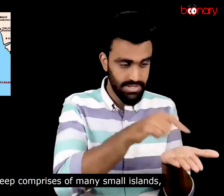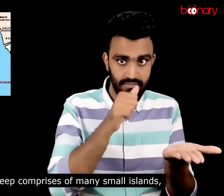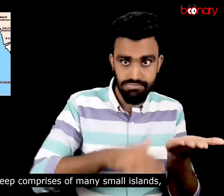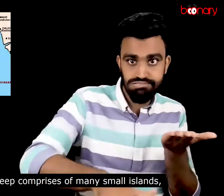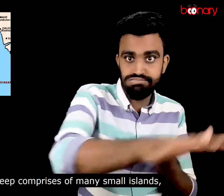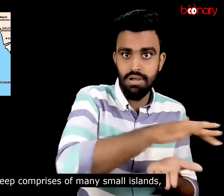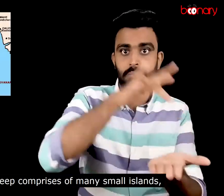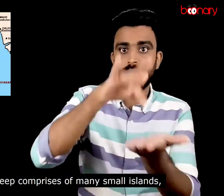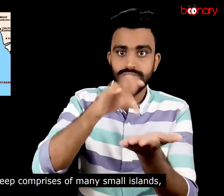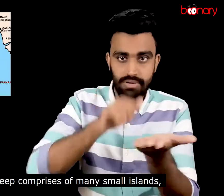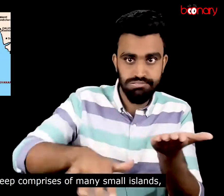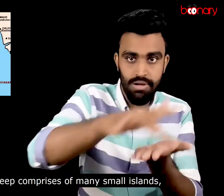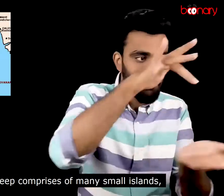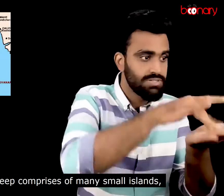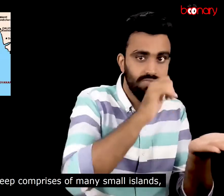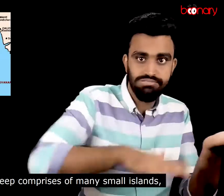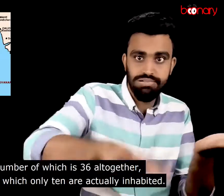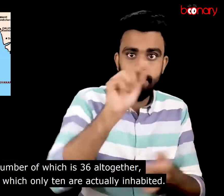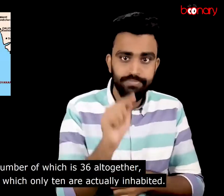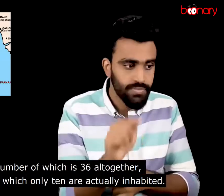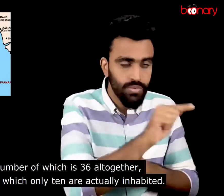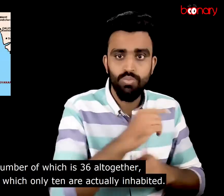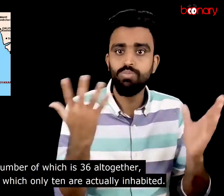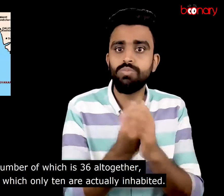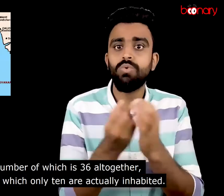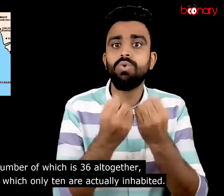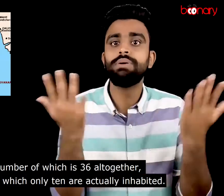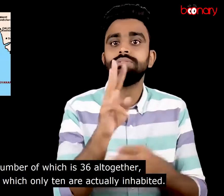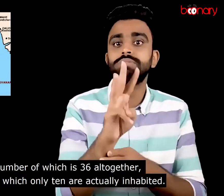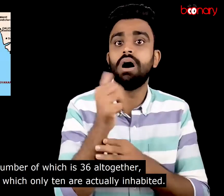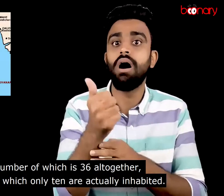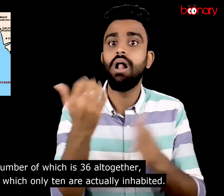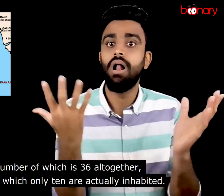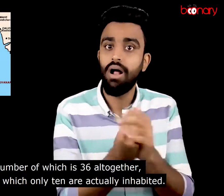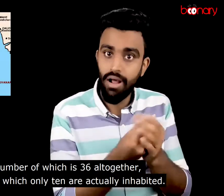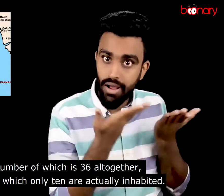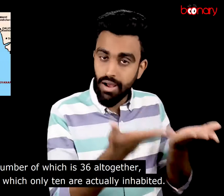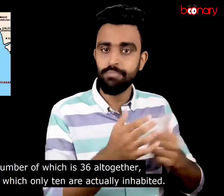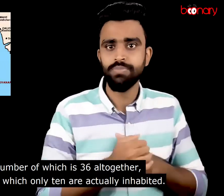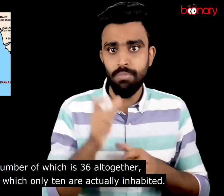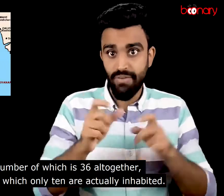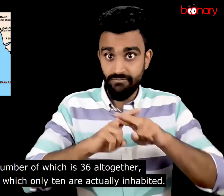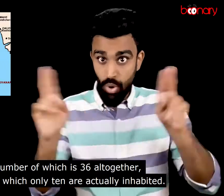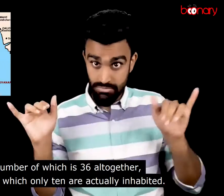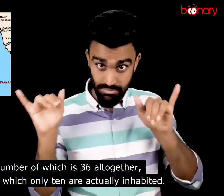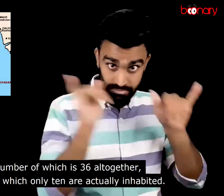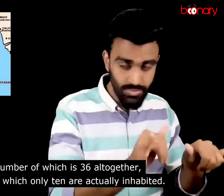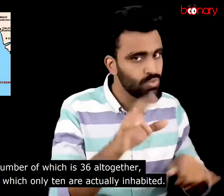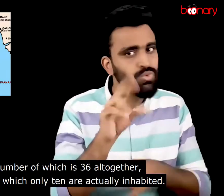Lakshadeep comprises of many small islands, the number of which is 36 altogether but out of which only 10 are